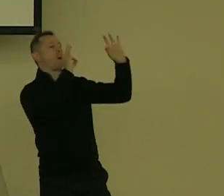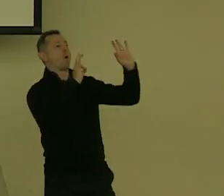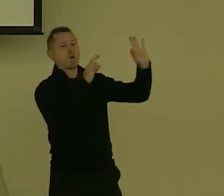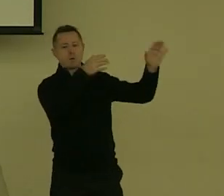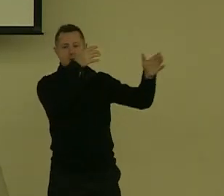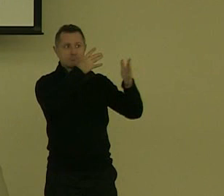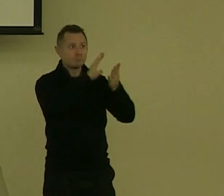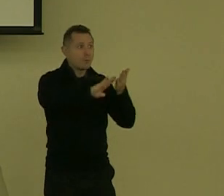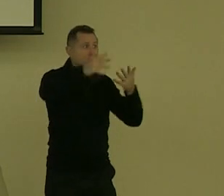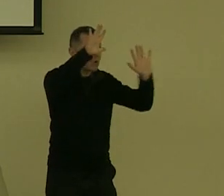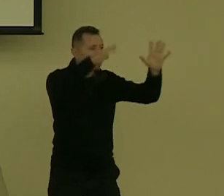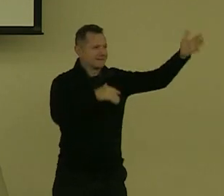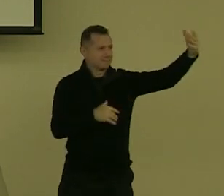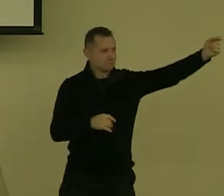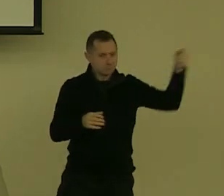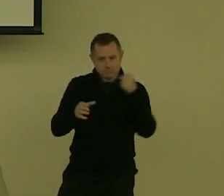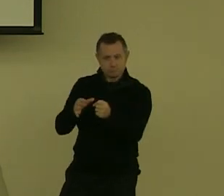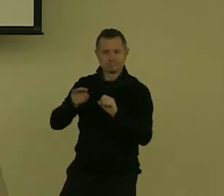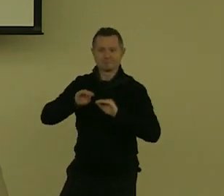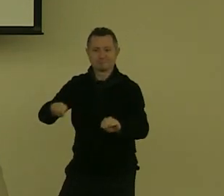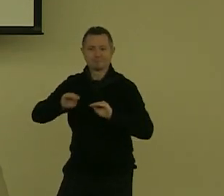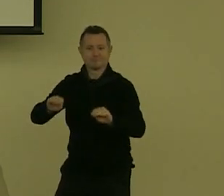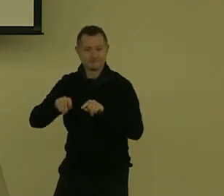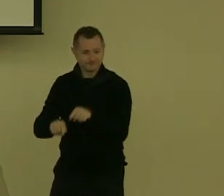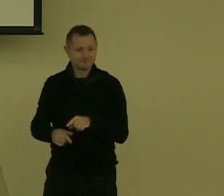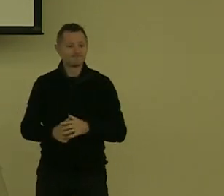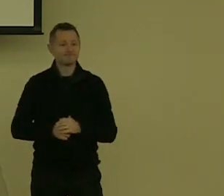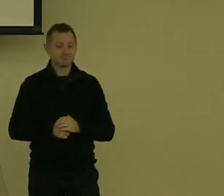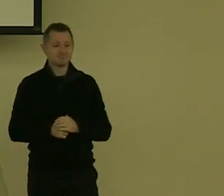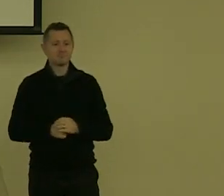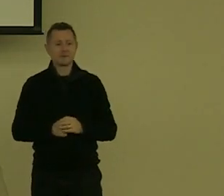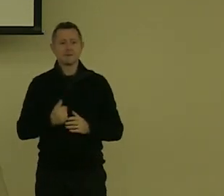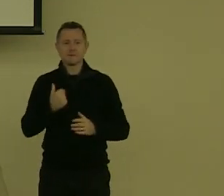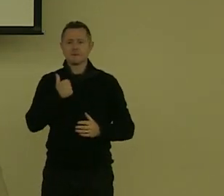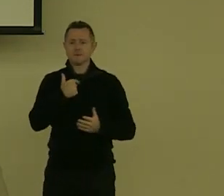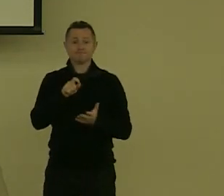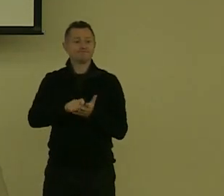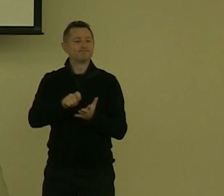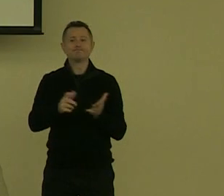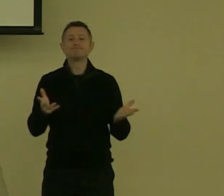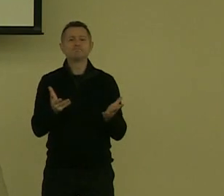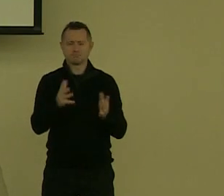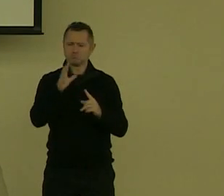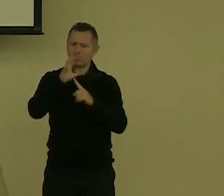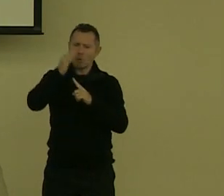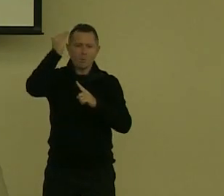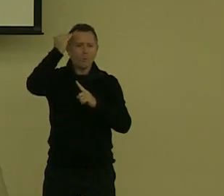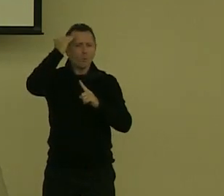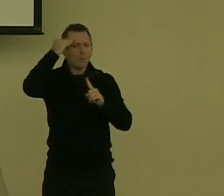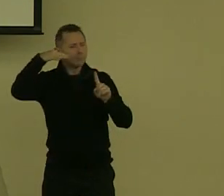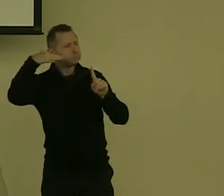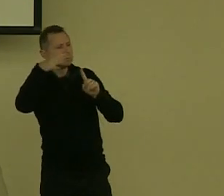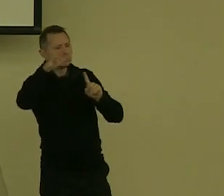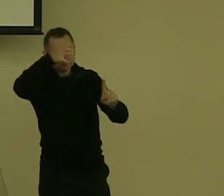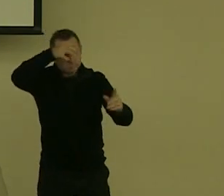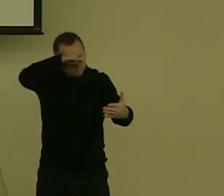popular writer. But I facilitate scholarship, and that is hugely, extremely exciting